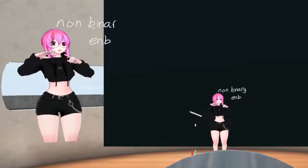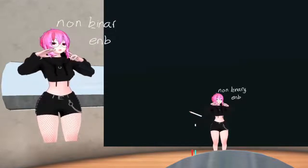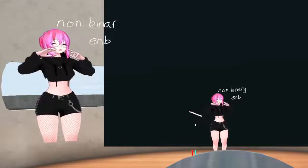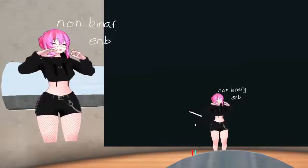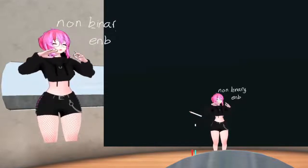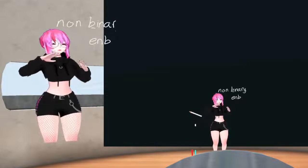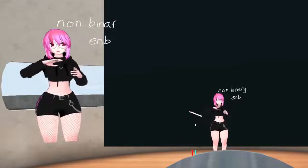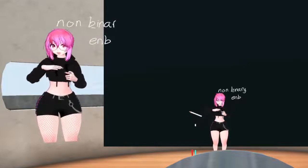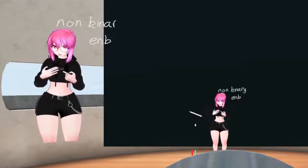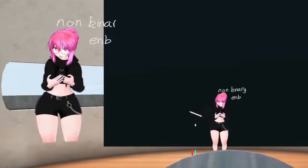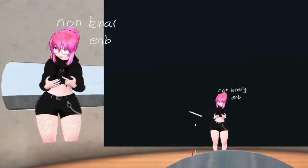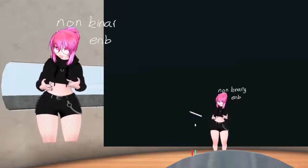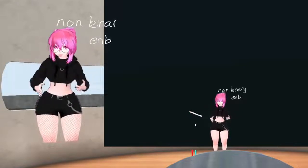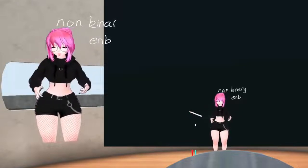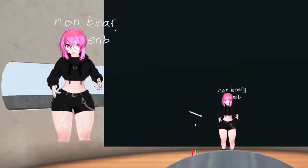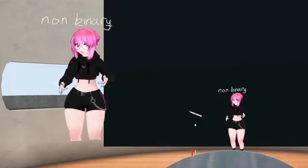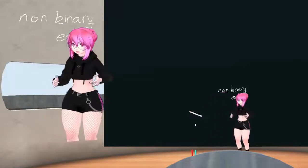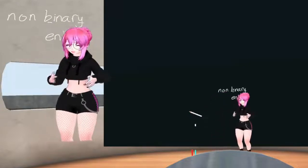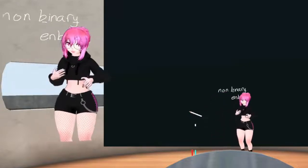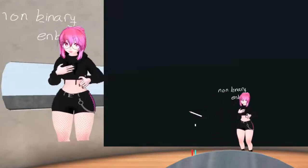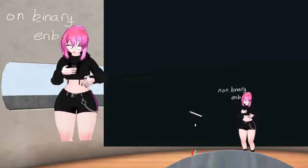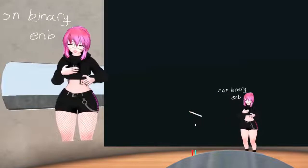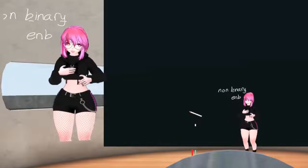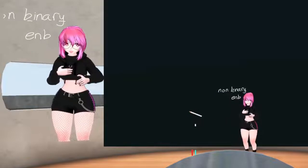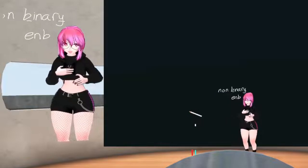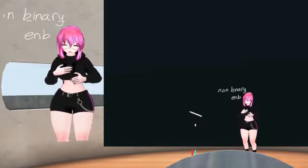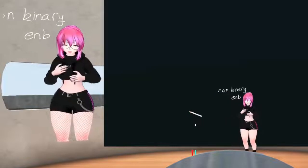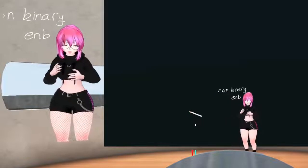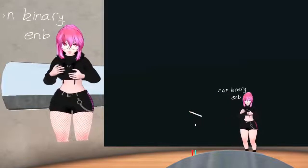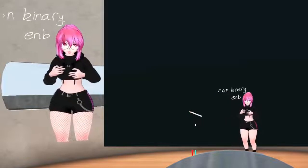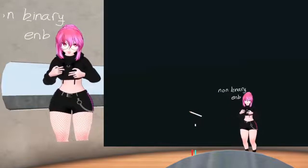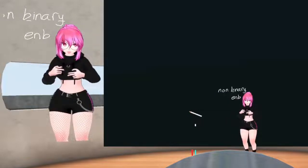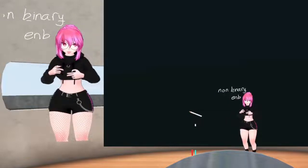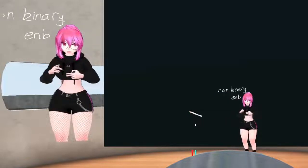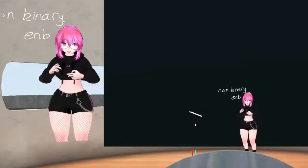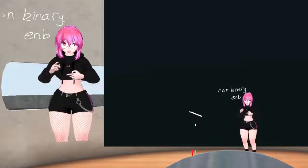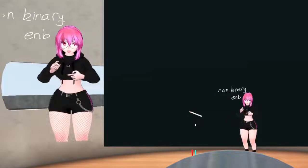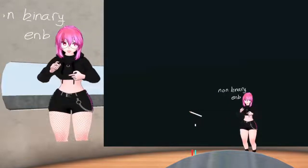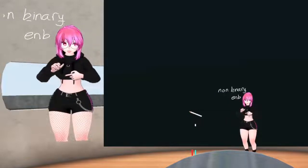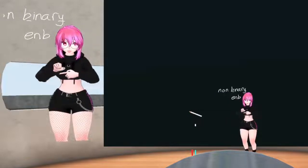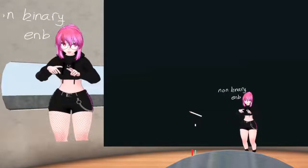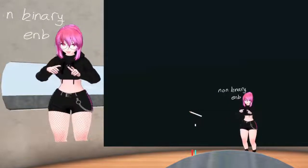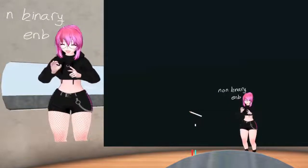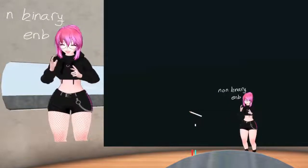and who's around you. But because I've had multiple